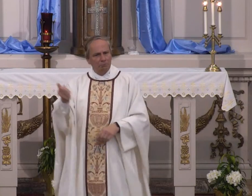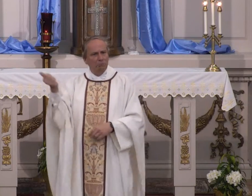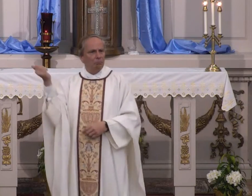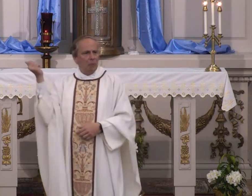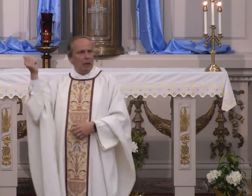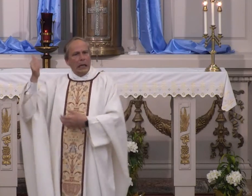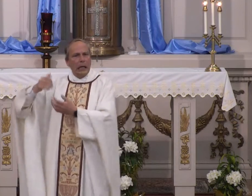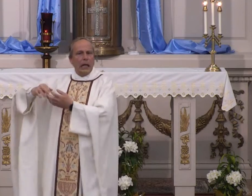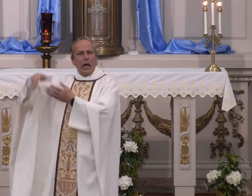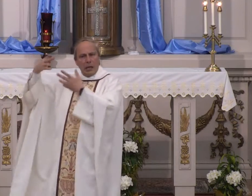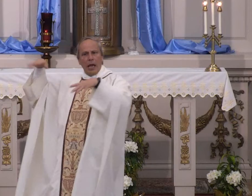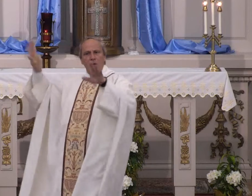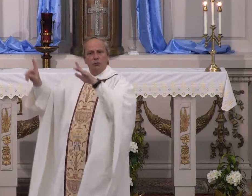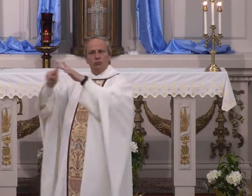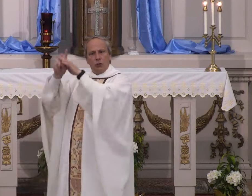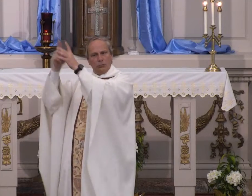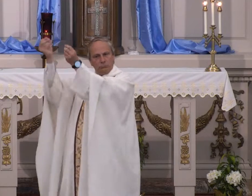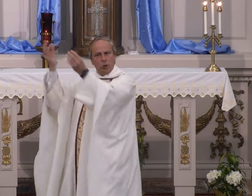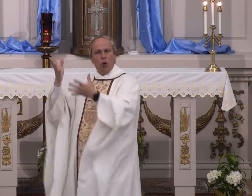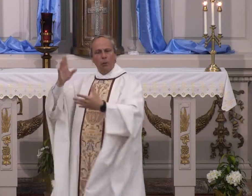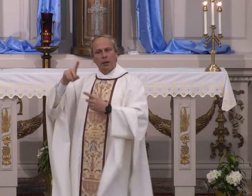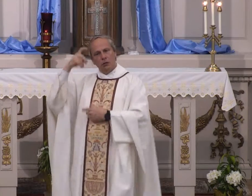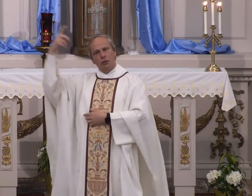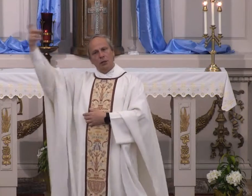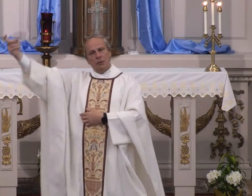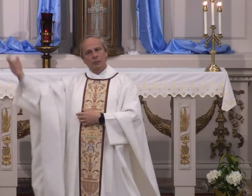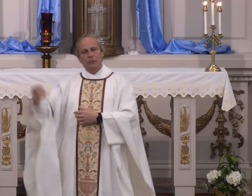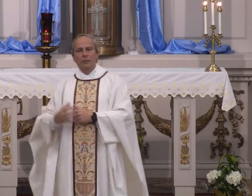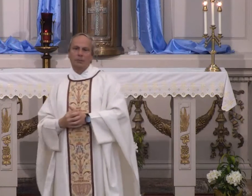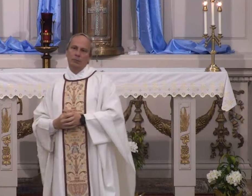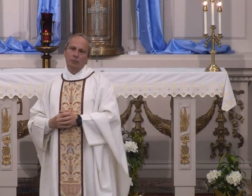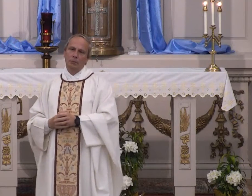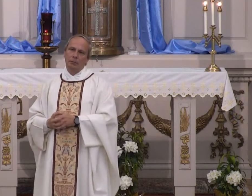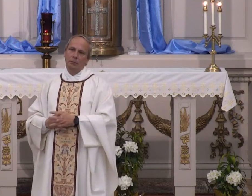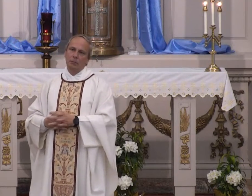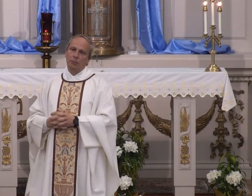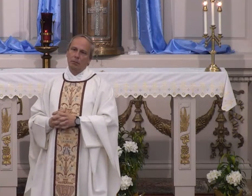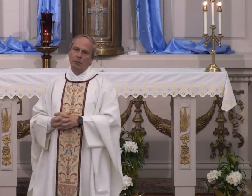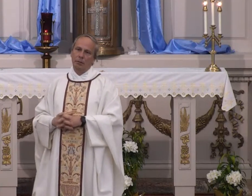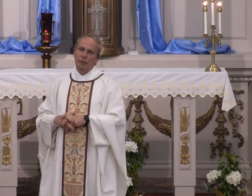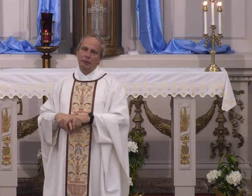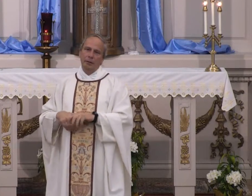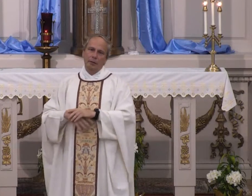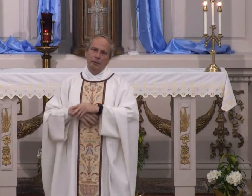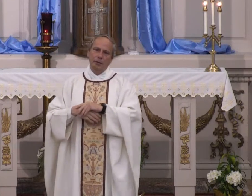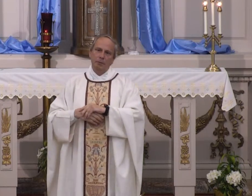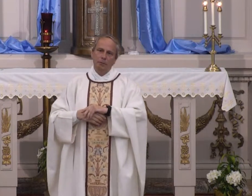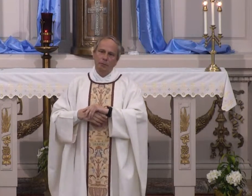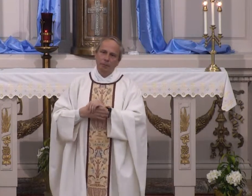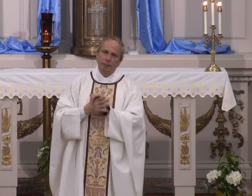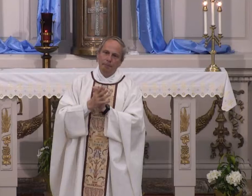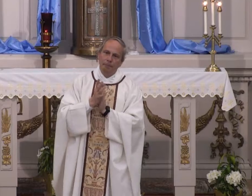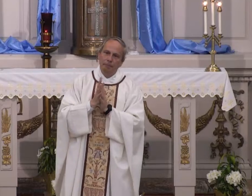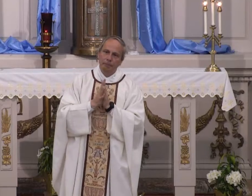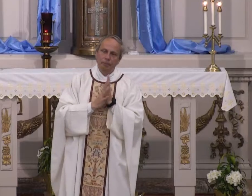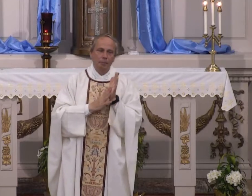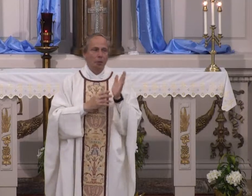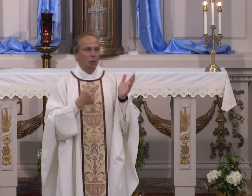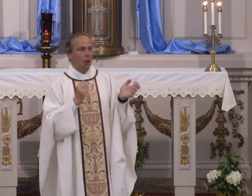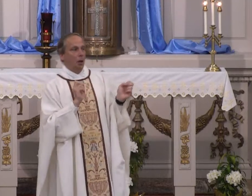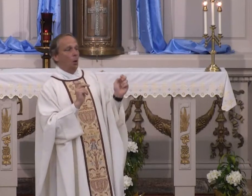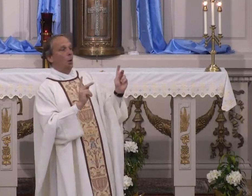to him and what he experienced. And Joseph said, oh, yep, I got a message from an angel in a